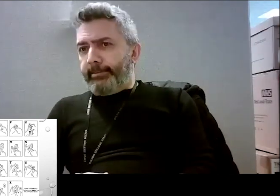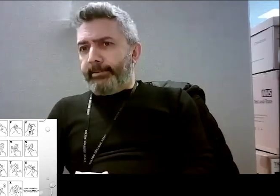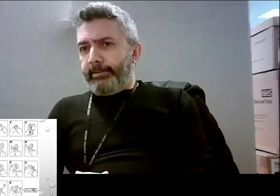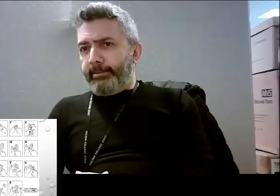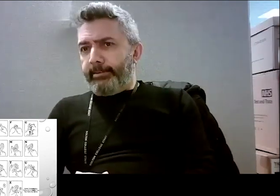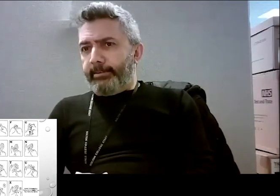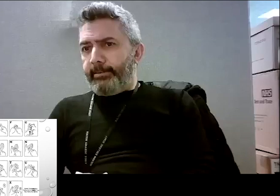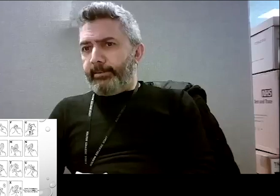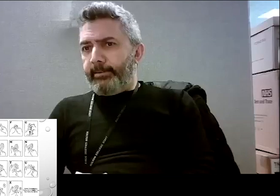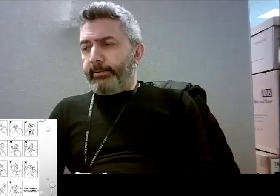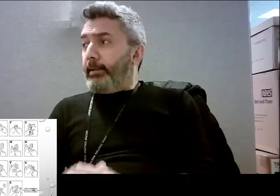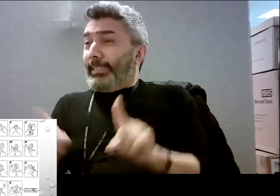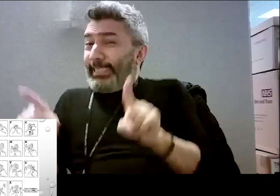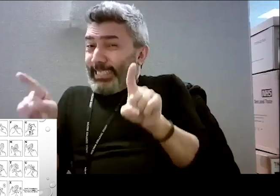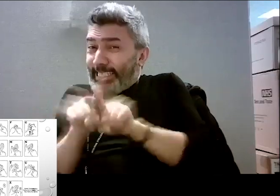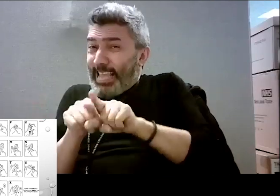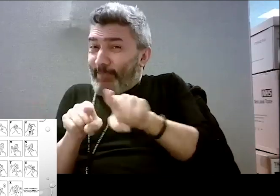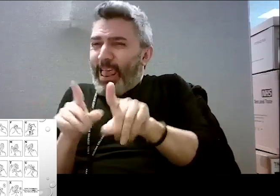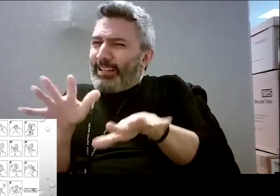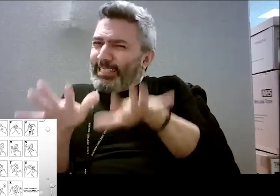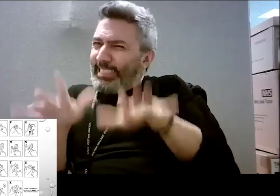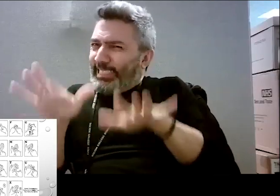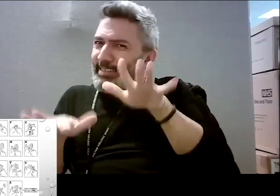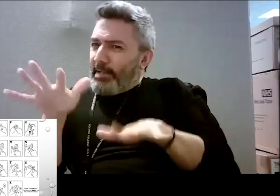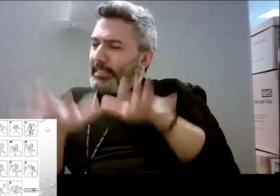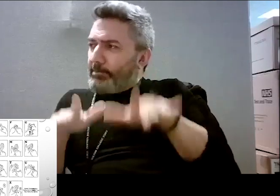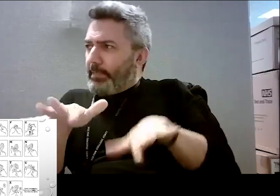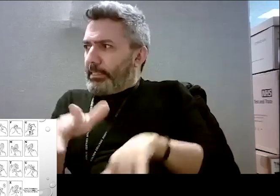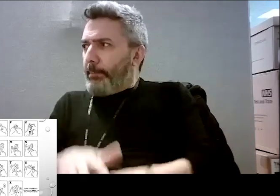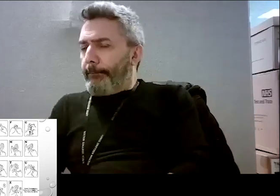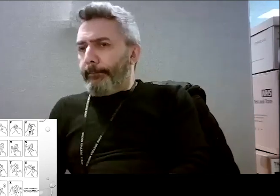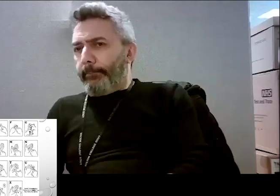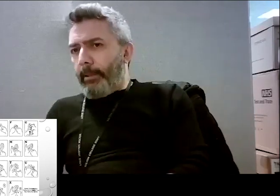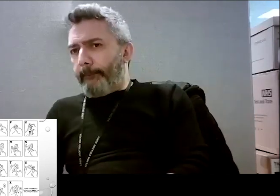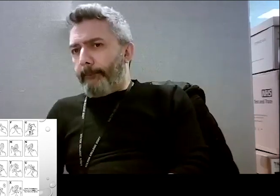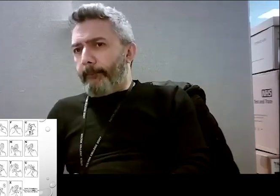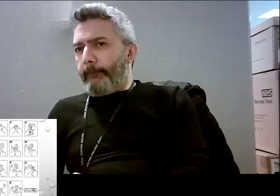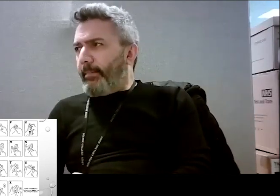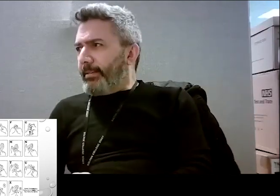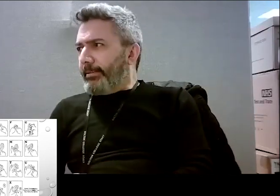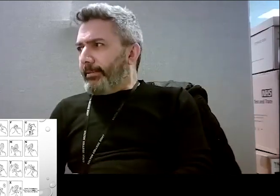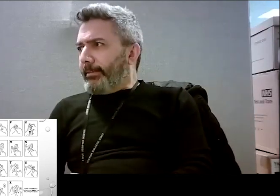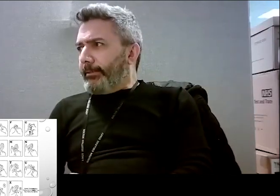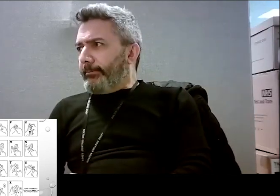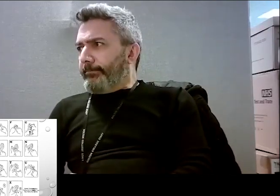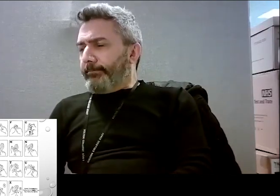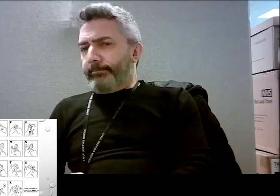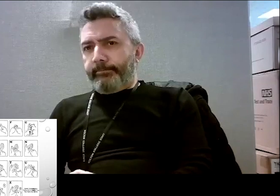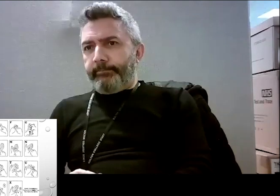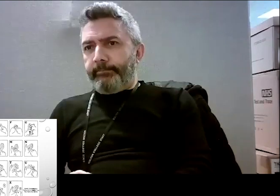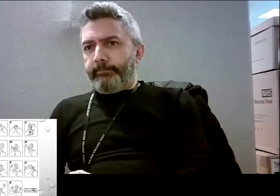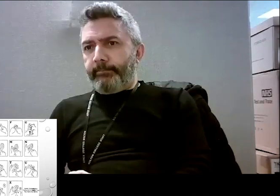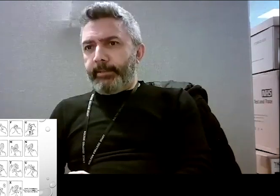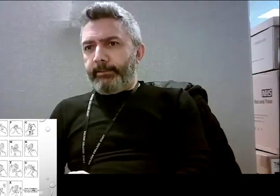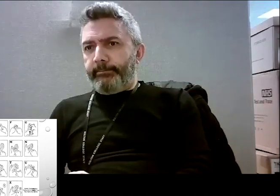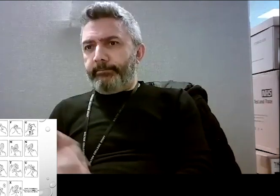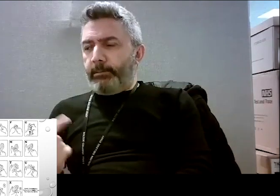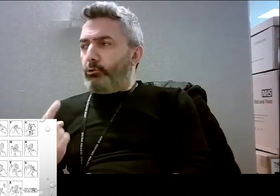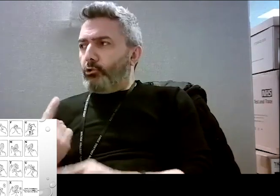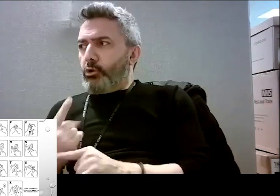without using their voice. So they did it's not exactly the same, but similar finger spelling chart that